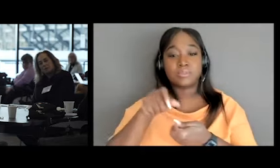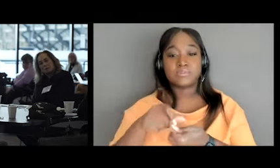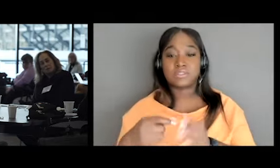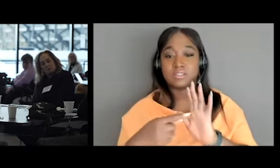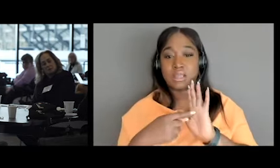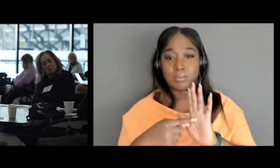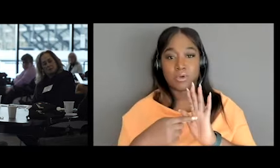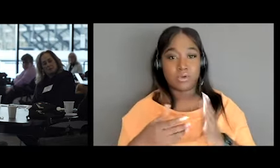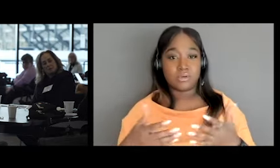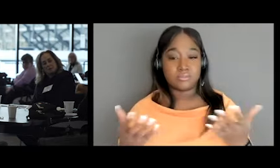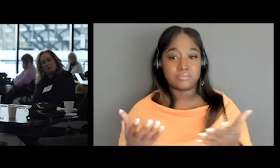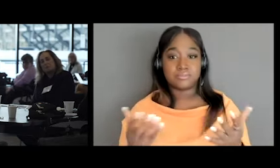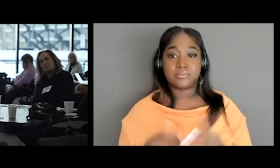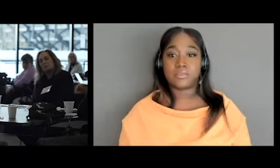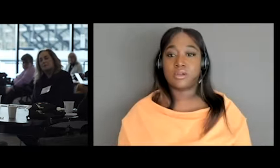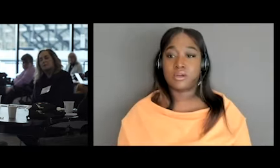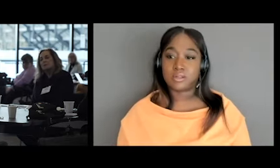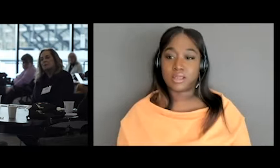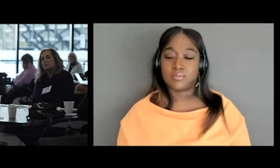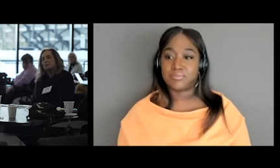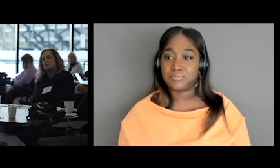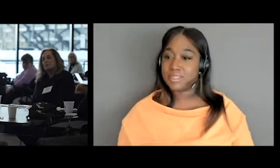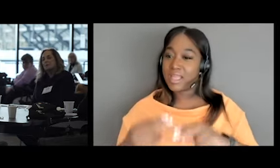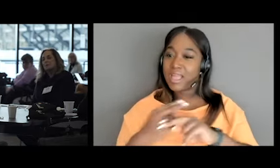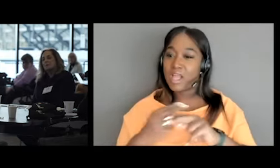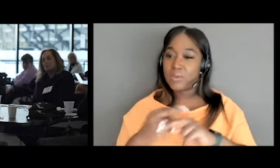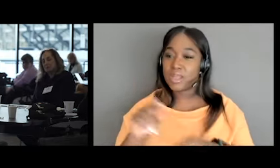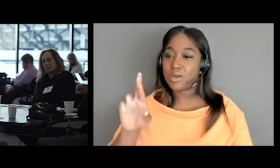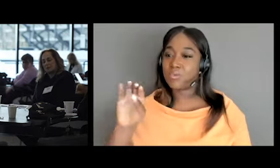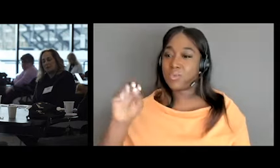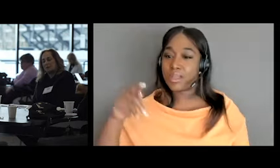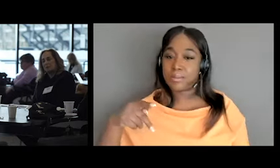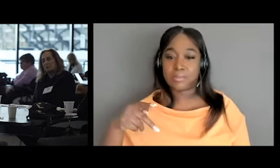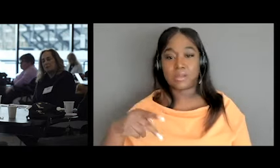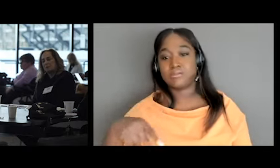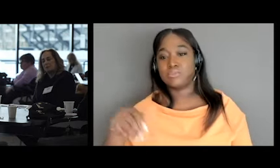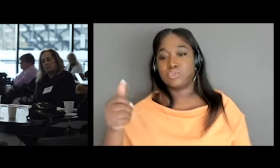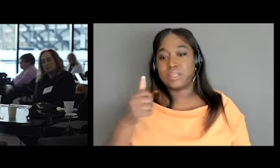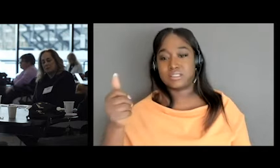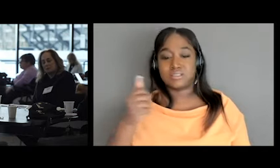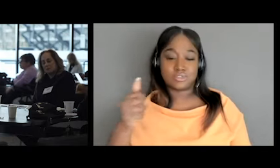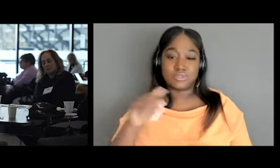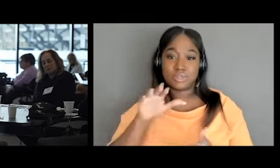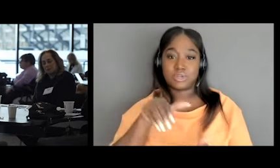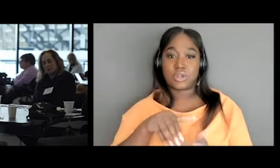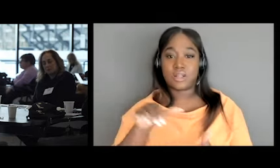like the highway ramp transit center, so like the park and rides. I think